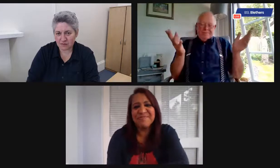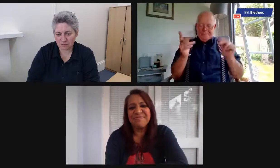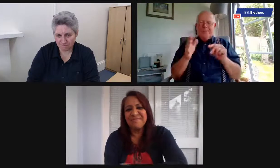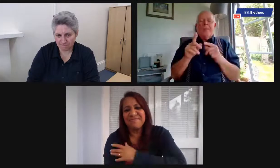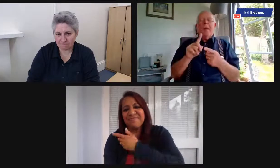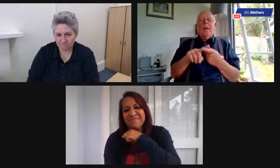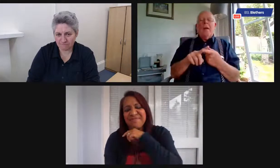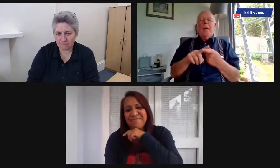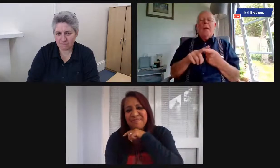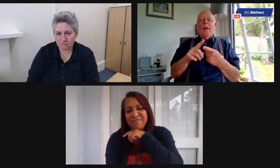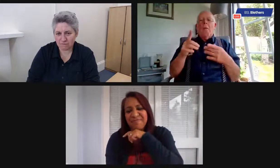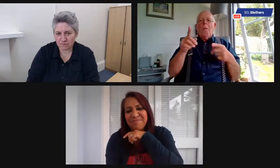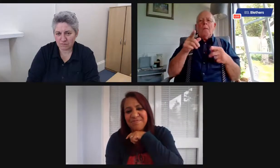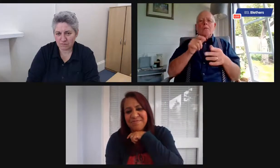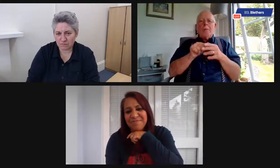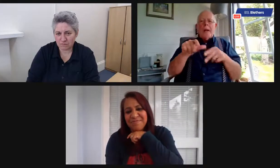see. Um,